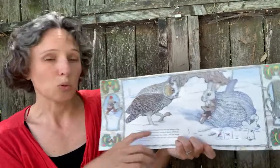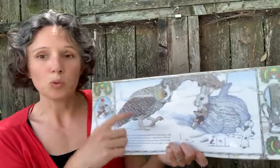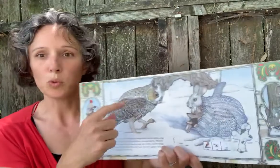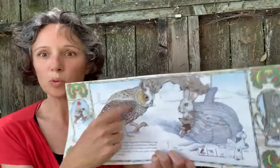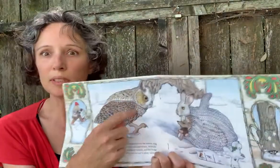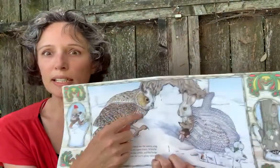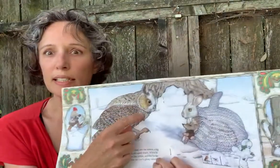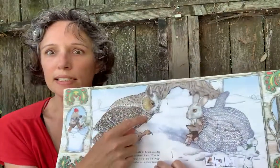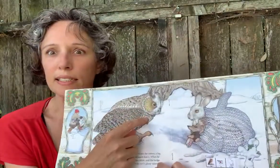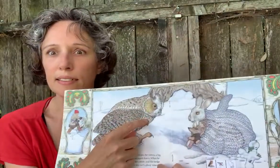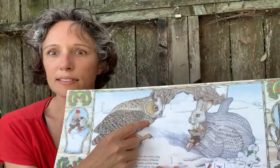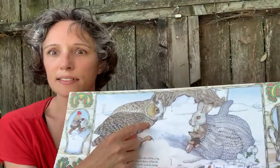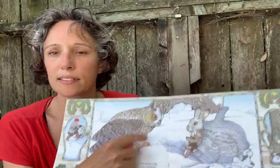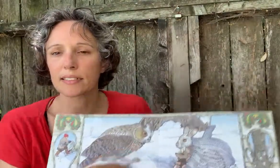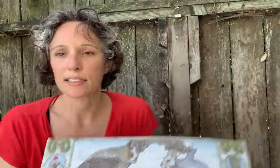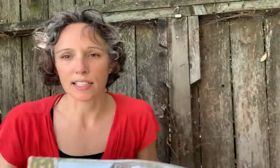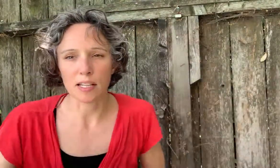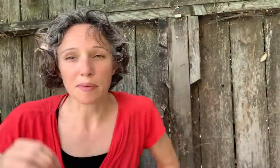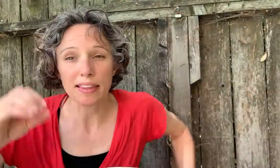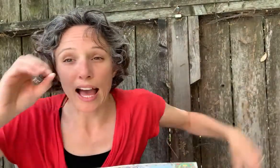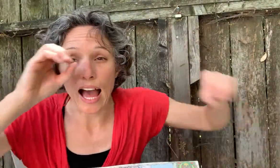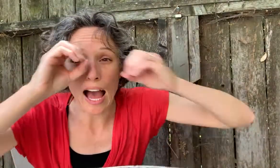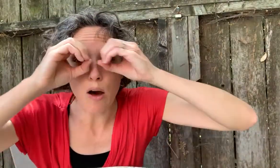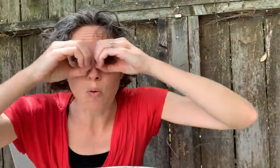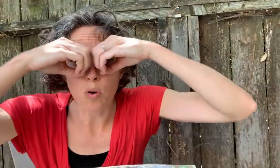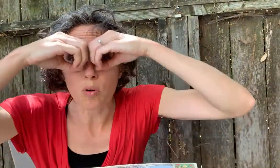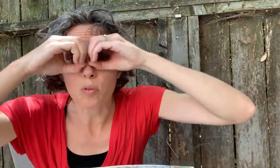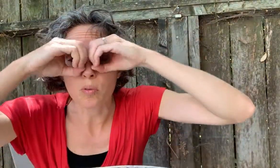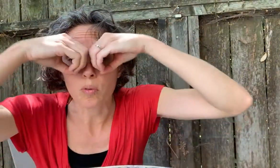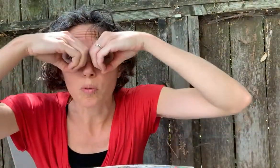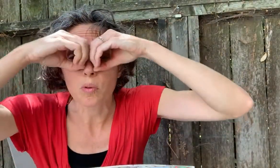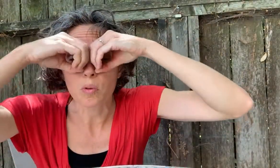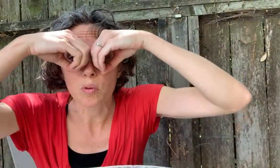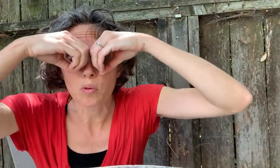Ooh, who's this? It's gonna be the owl.